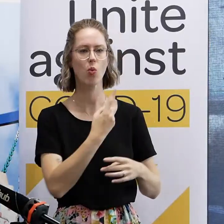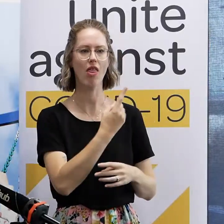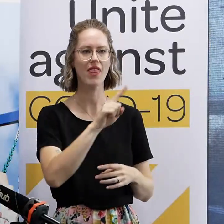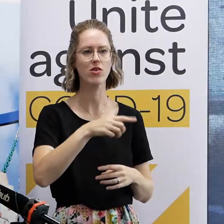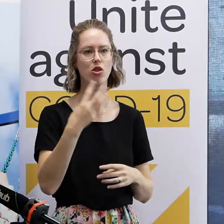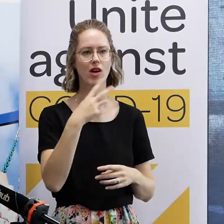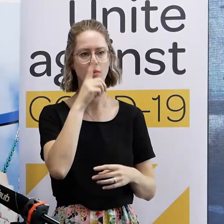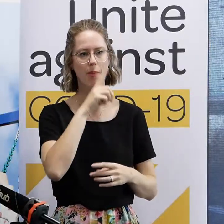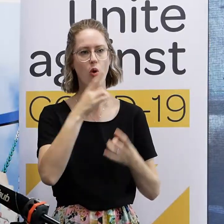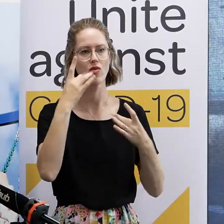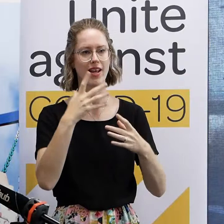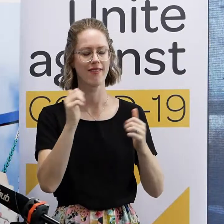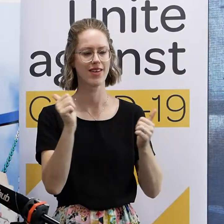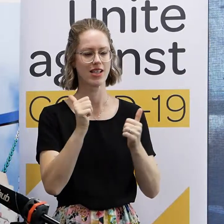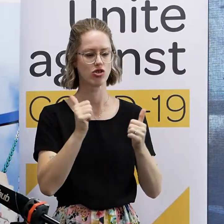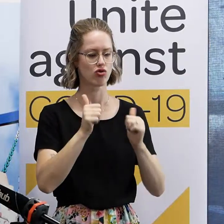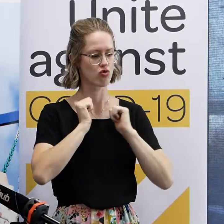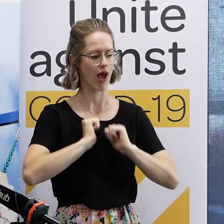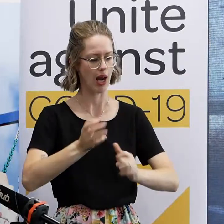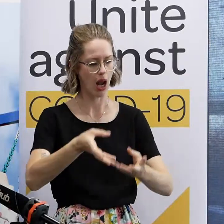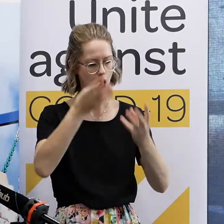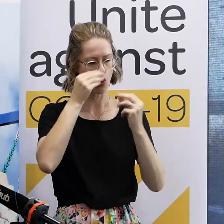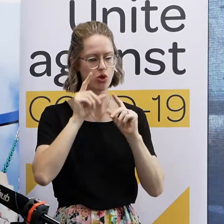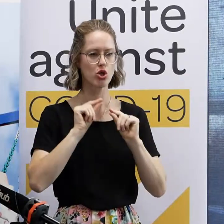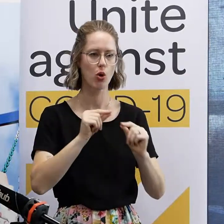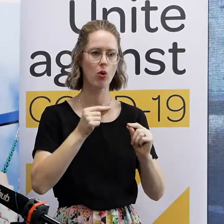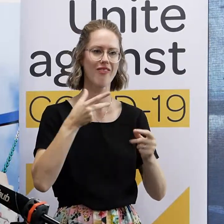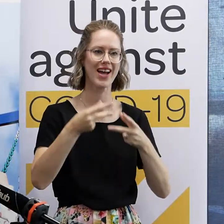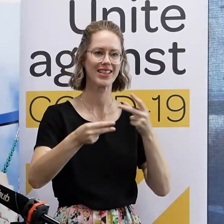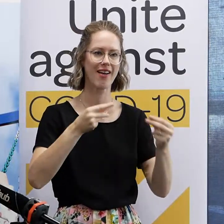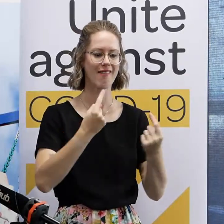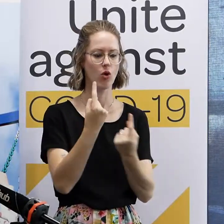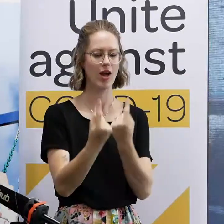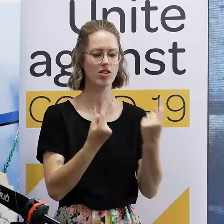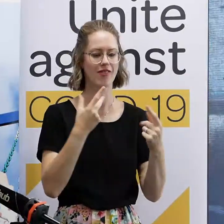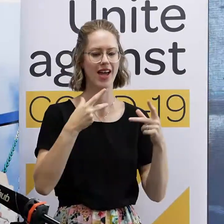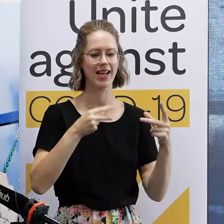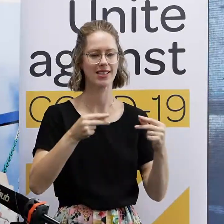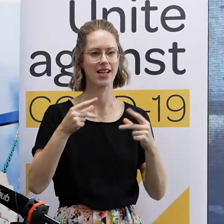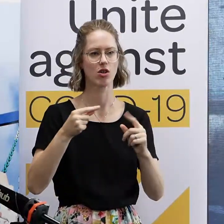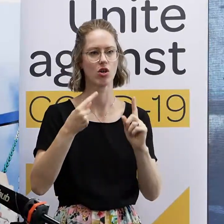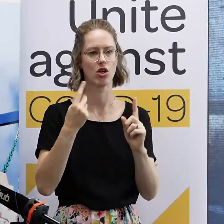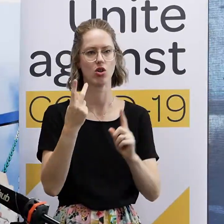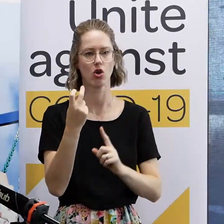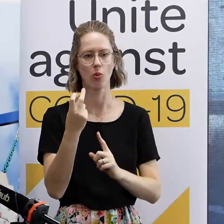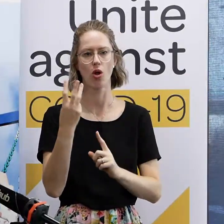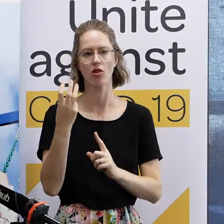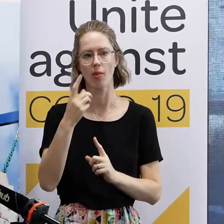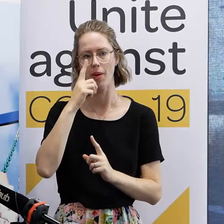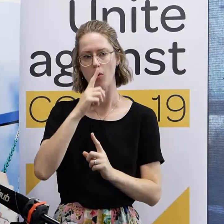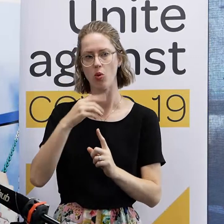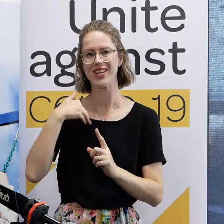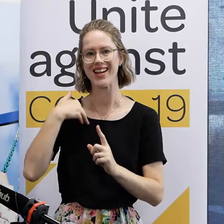who have already been vaccinated, already been trained. For every vaccinator, there are 2 or 3 other people required as well. So it